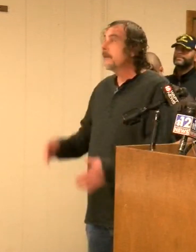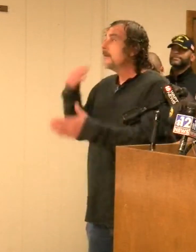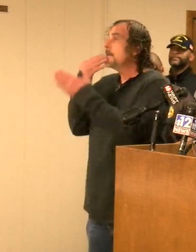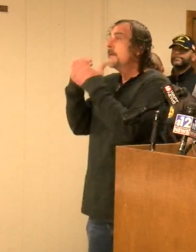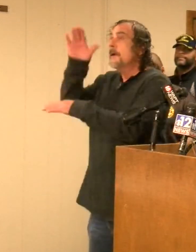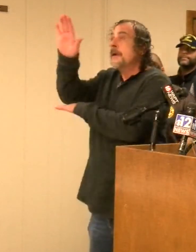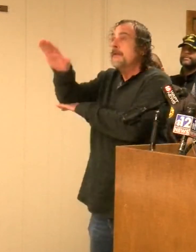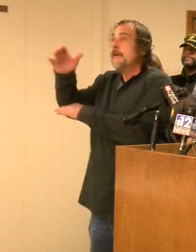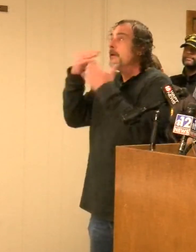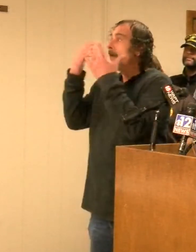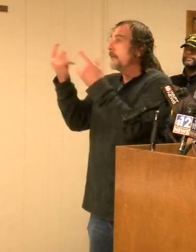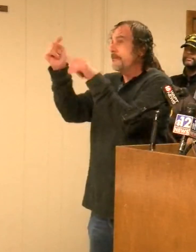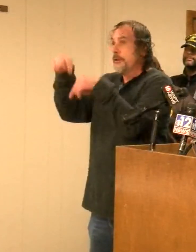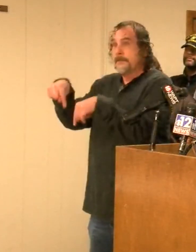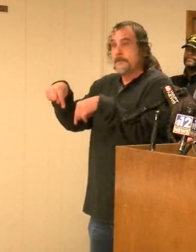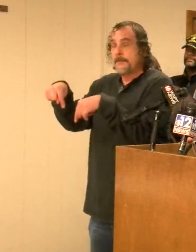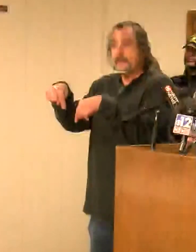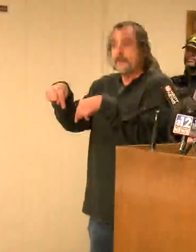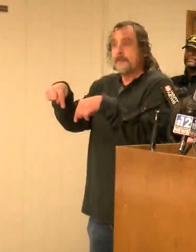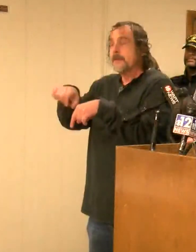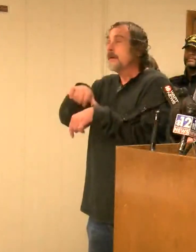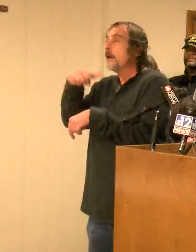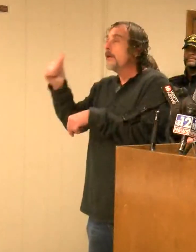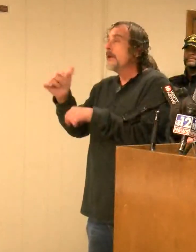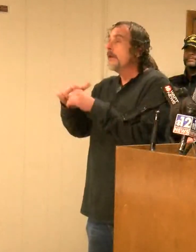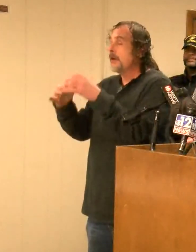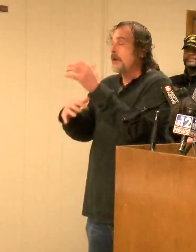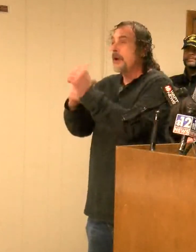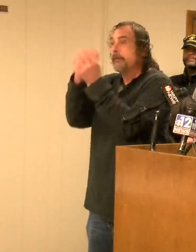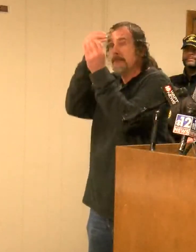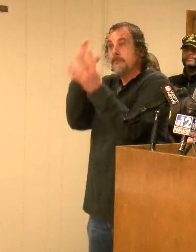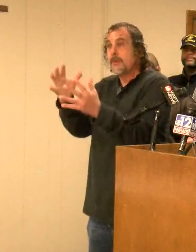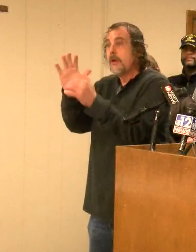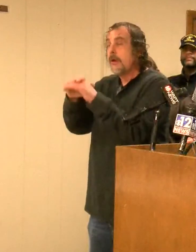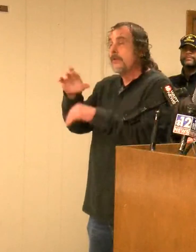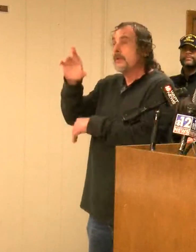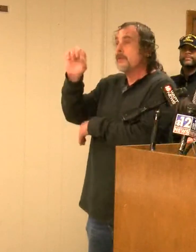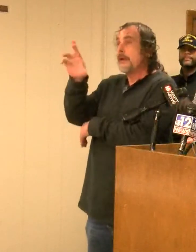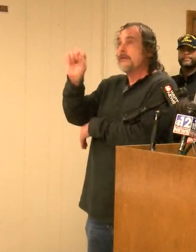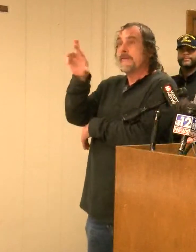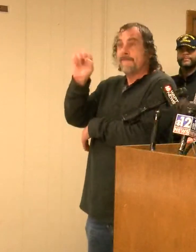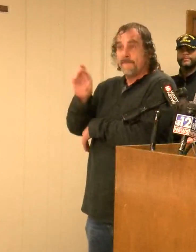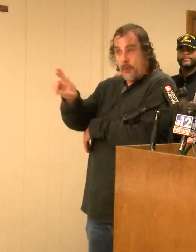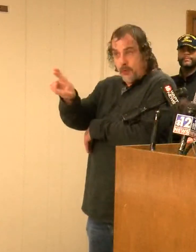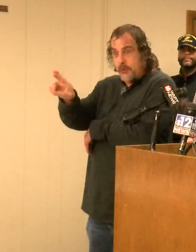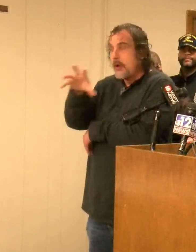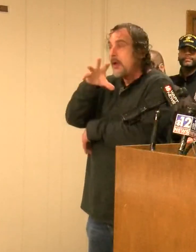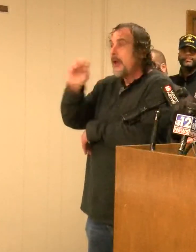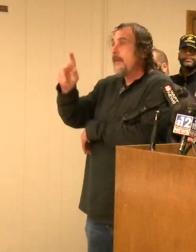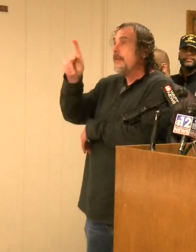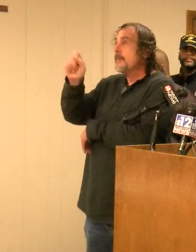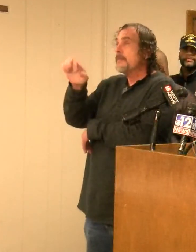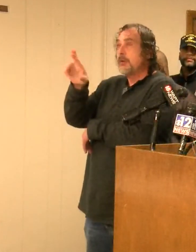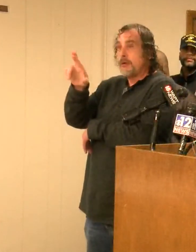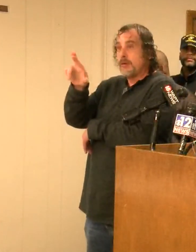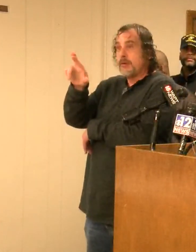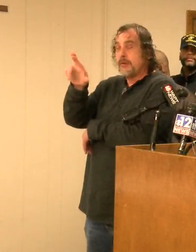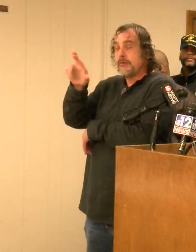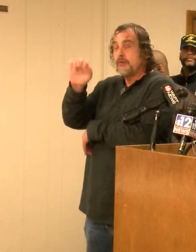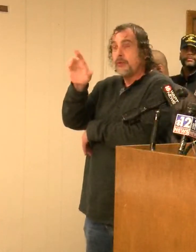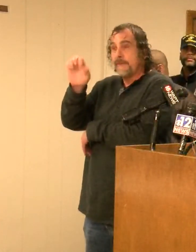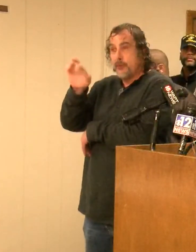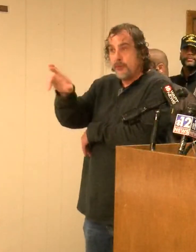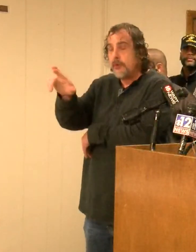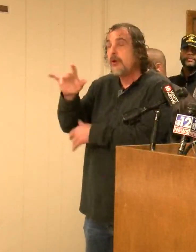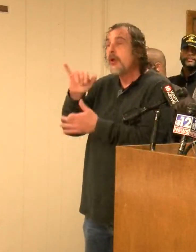Good afternoon. Thank you for coming for another update on the reservoir and Pearl River. We'll have John Signal